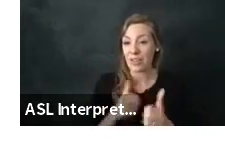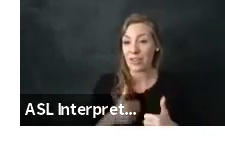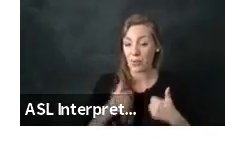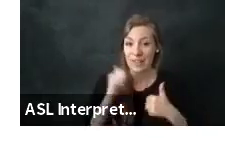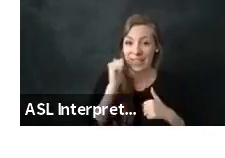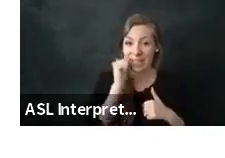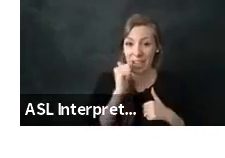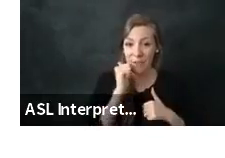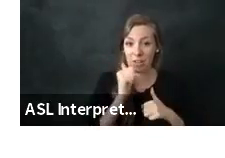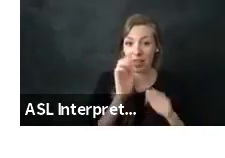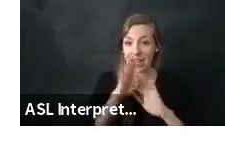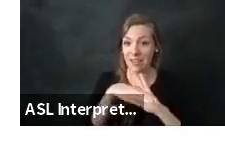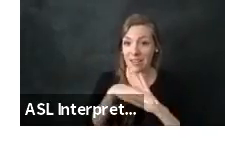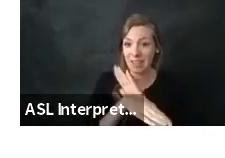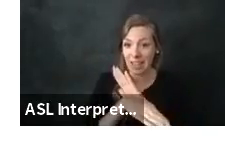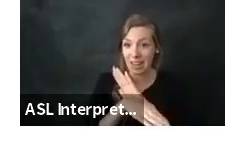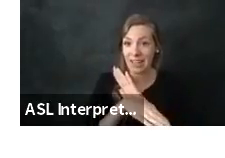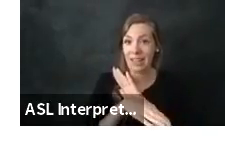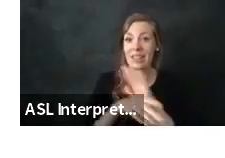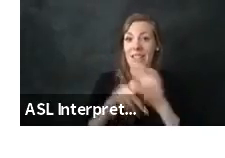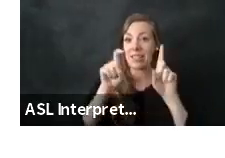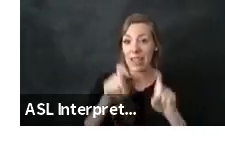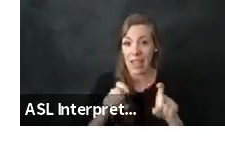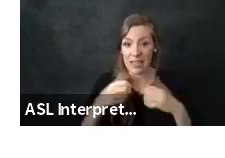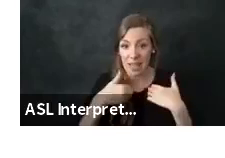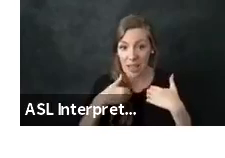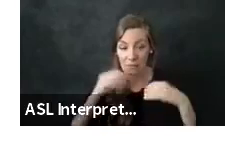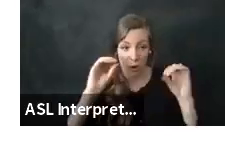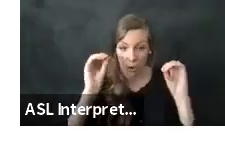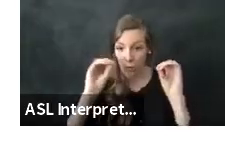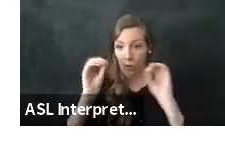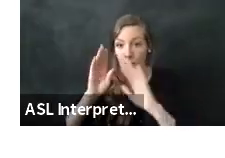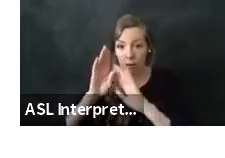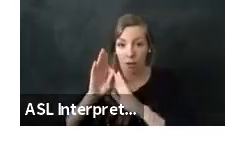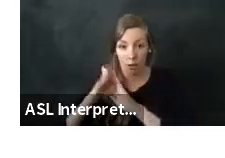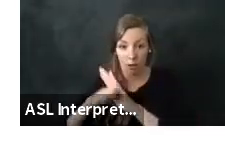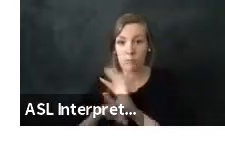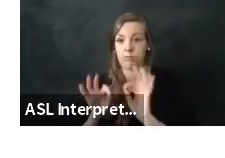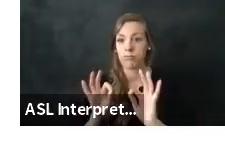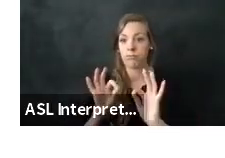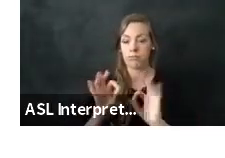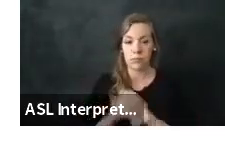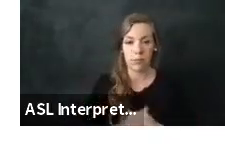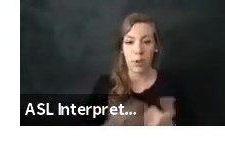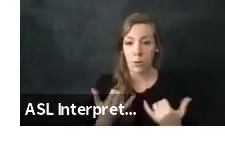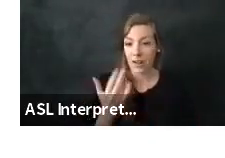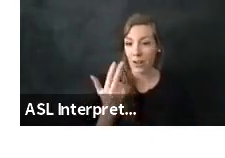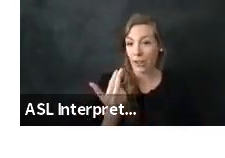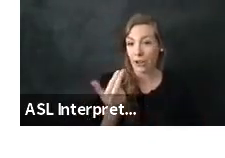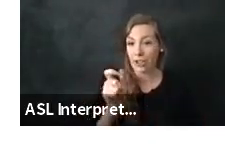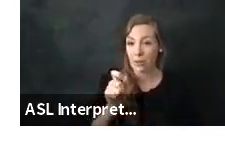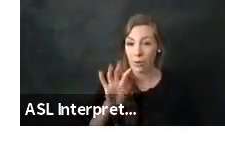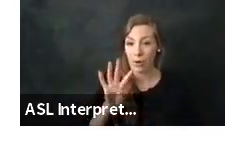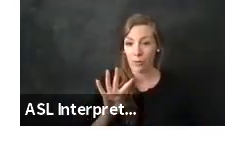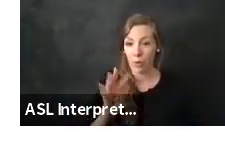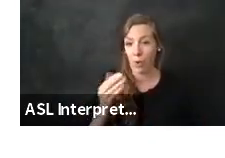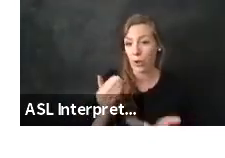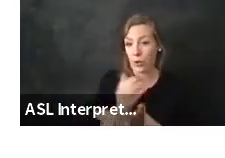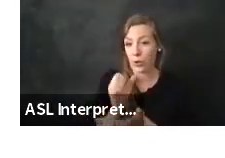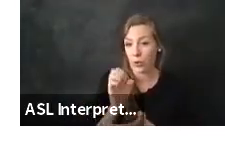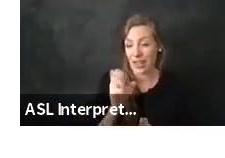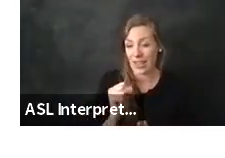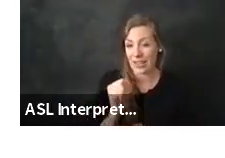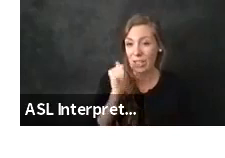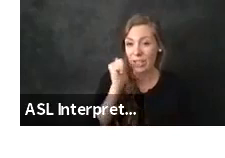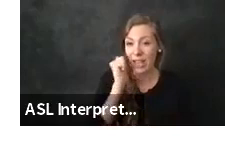as declining test positivity. As of today, we're at 13.4 new cases per 100,000 residents